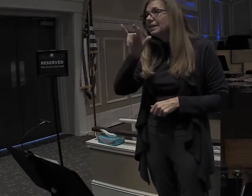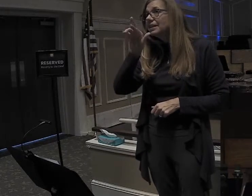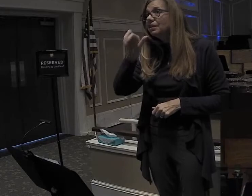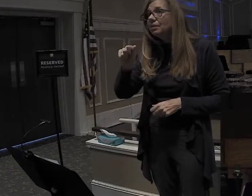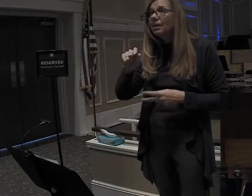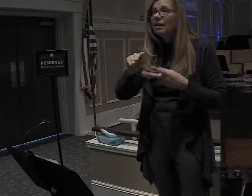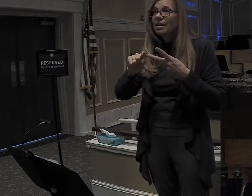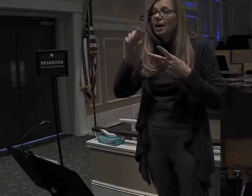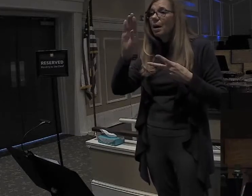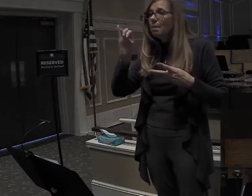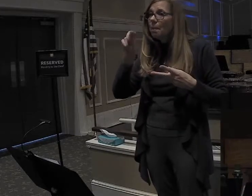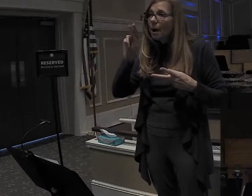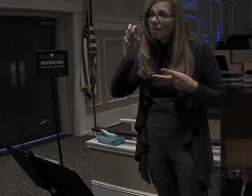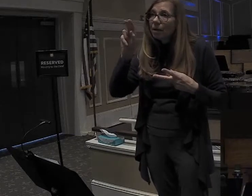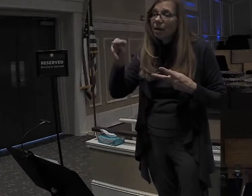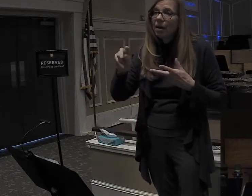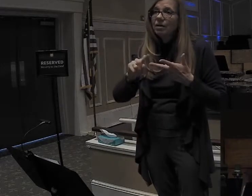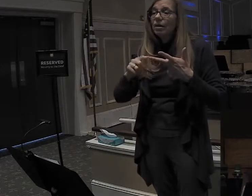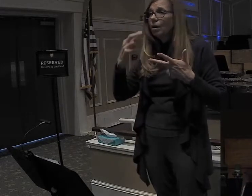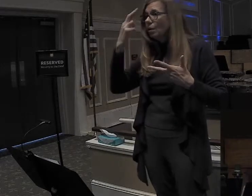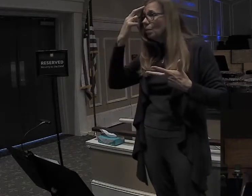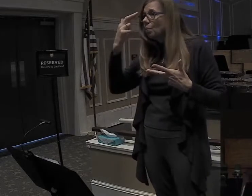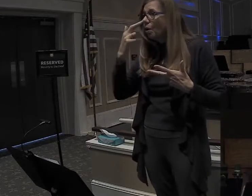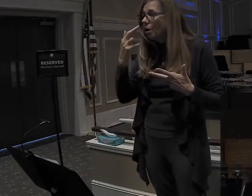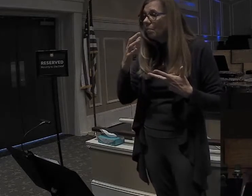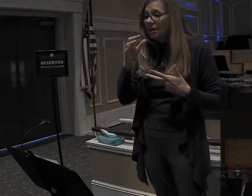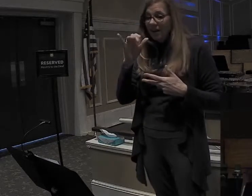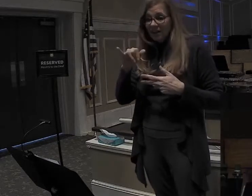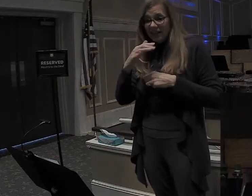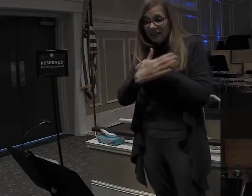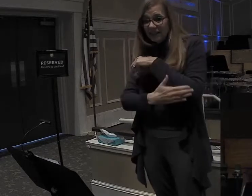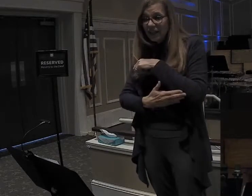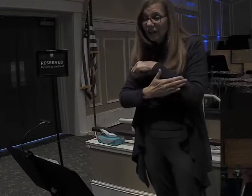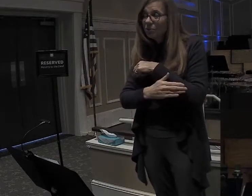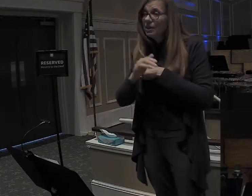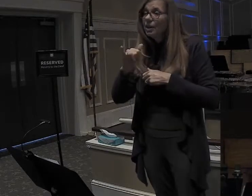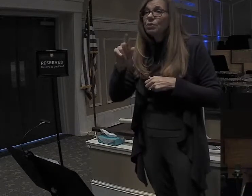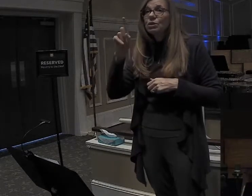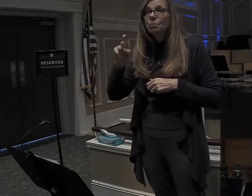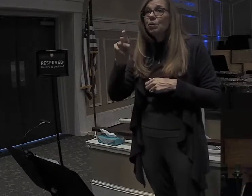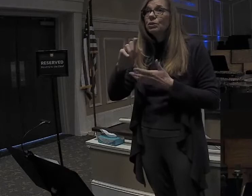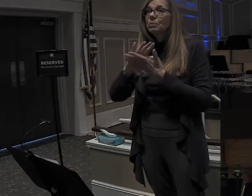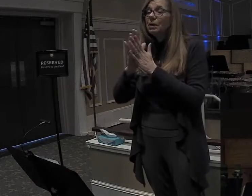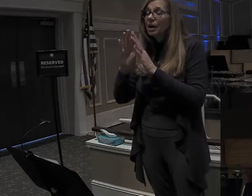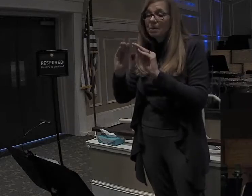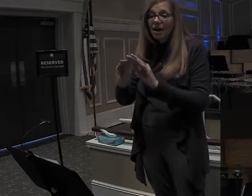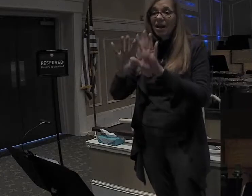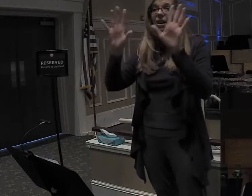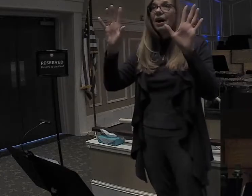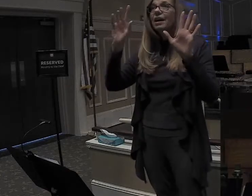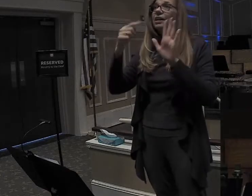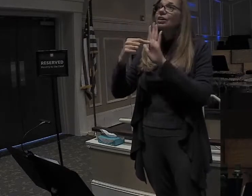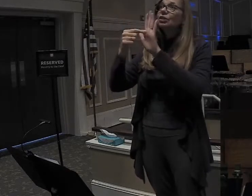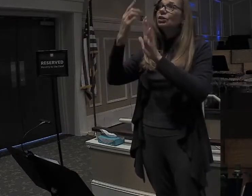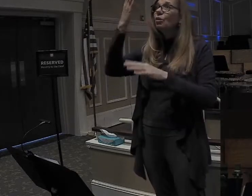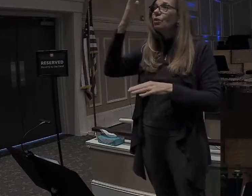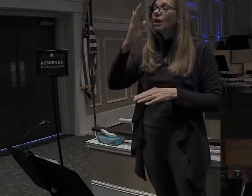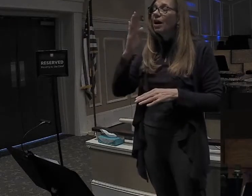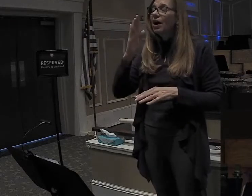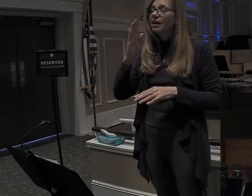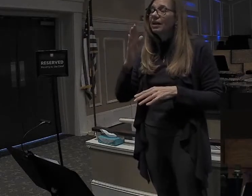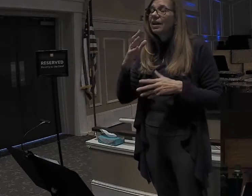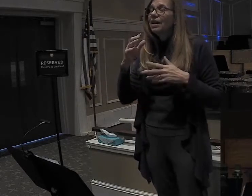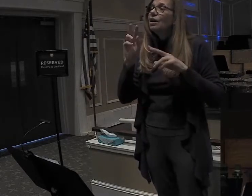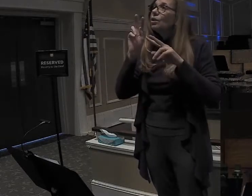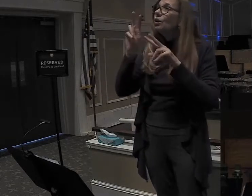and Rome. And this nation that was intended to be the light of God and a city on a hill, demonstrating and